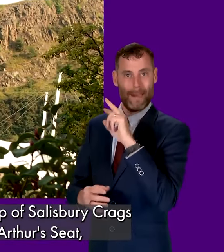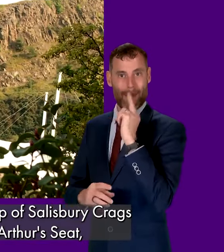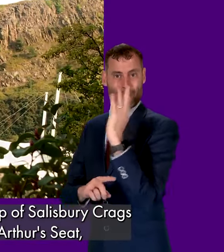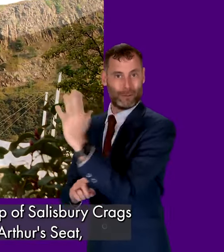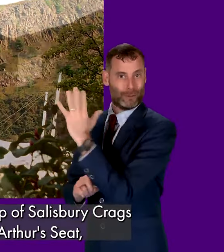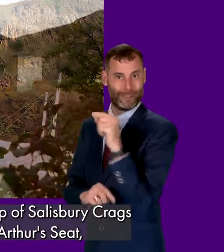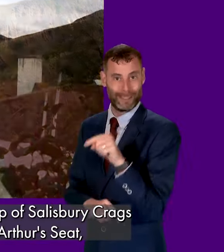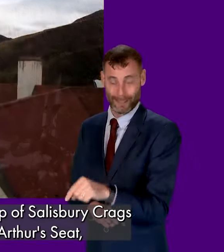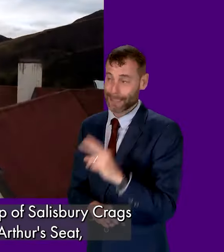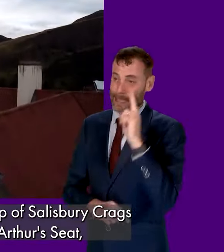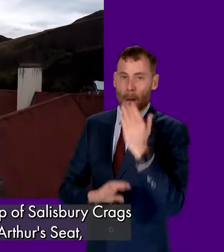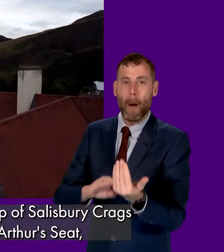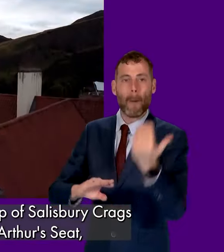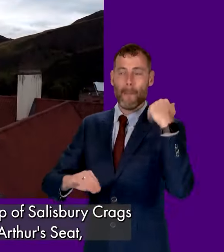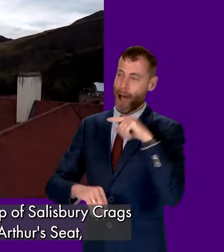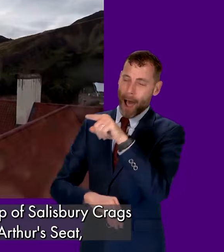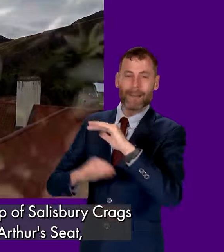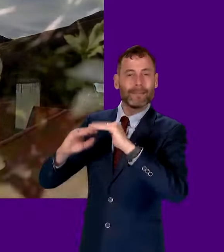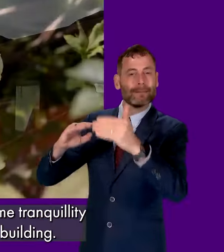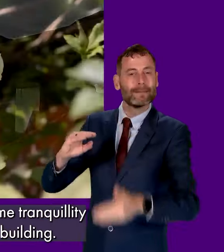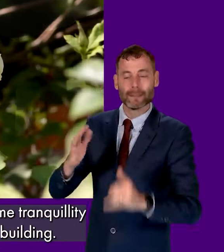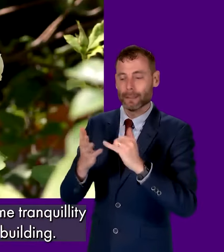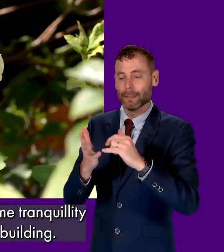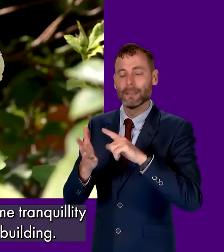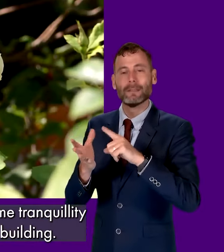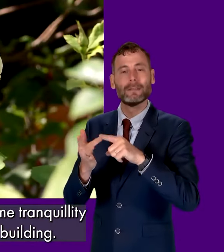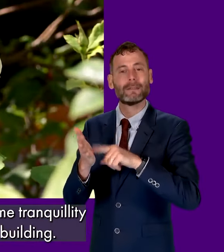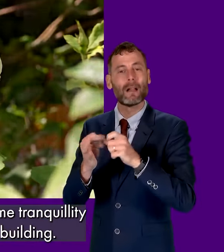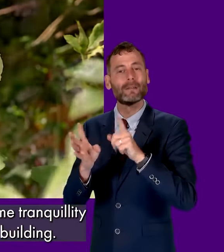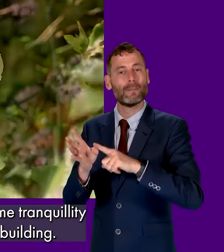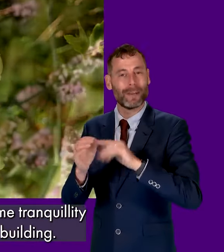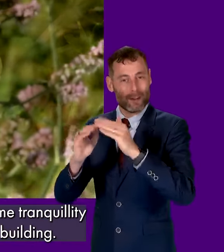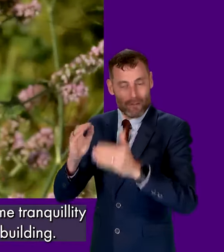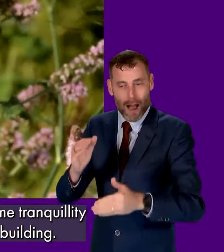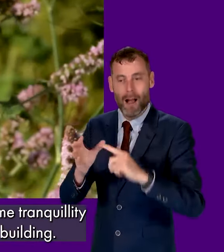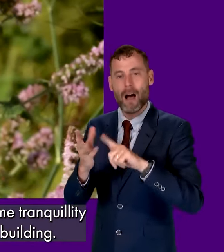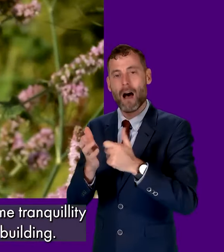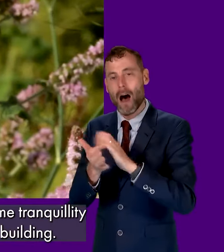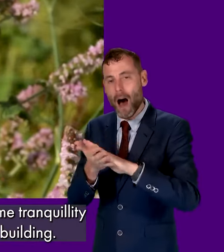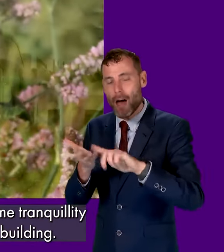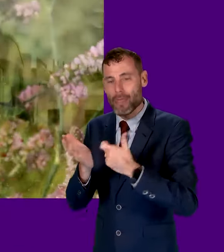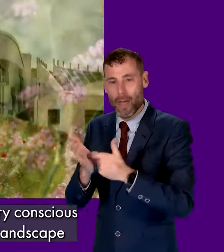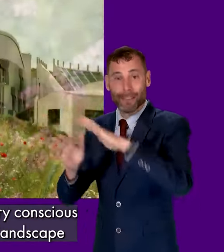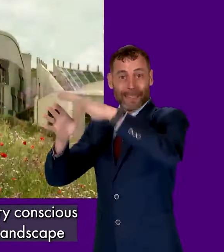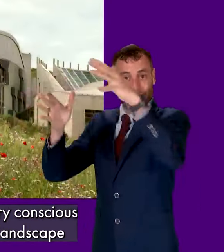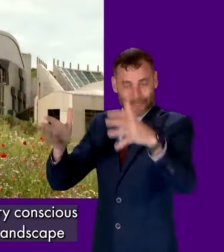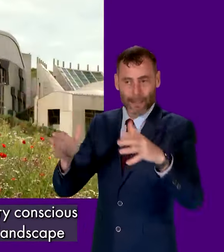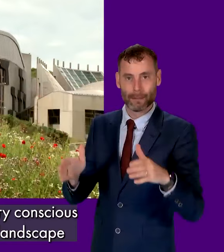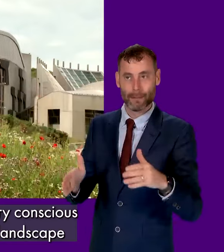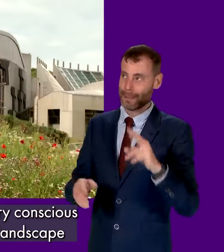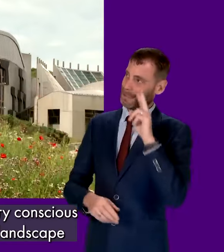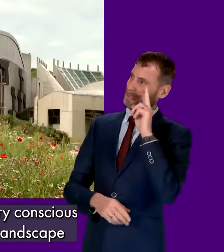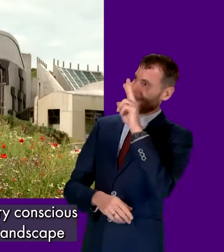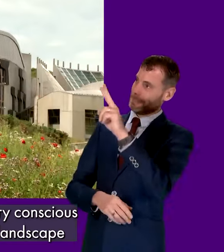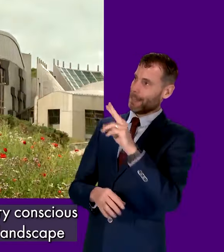Salisbury Crags and extinct volcano Arthur's Seat, the garden brings some tranquility to this very busy building. The Parliament is very